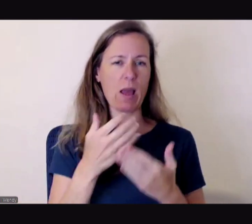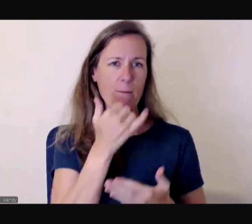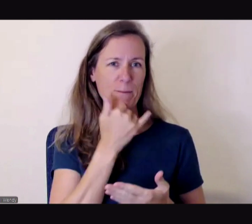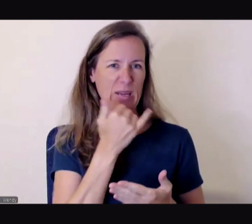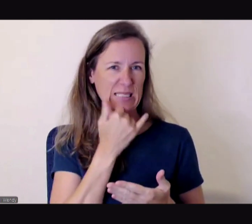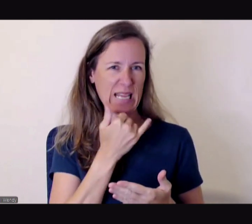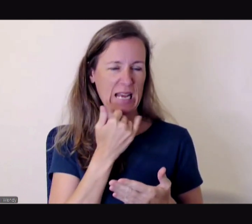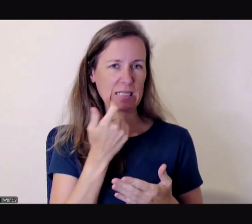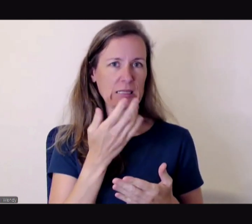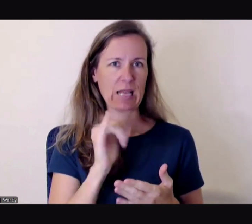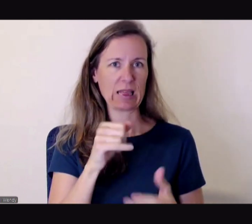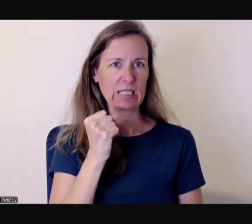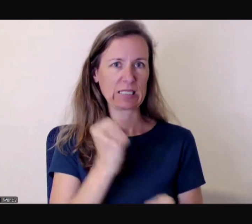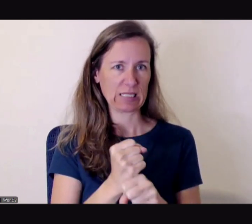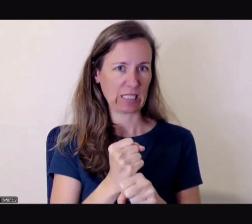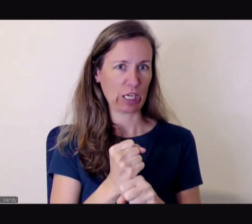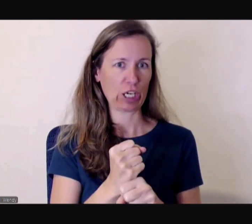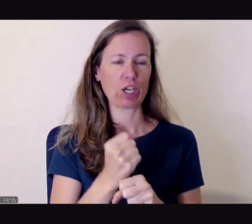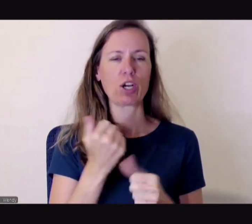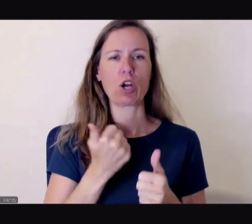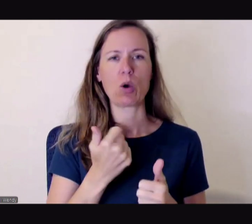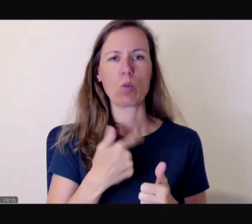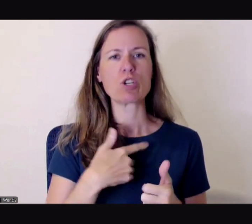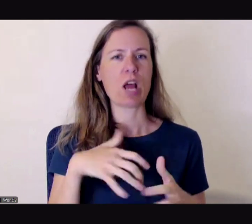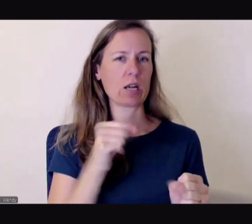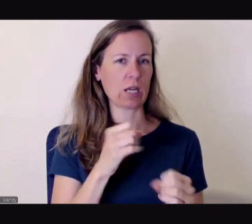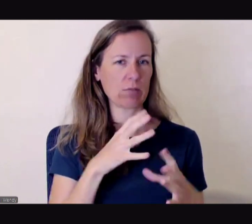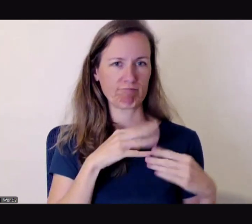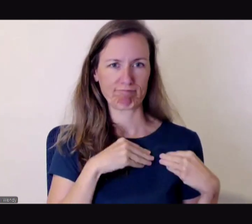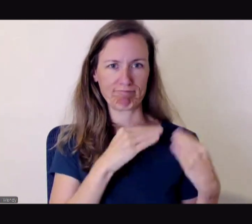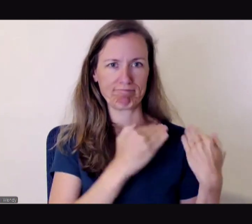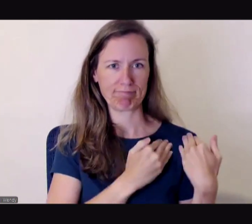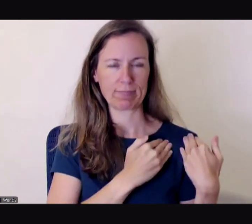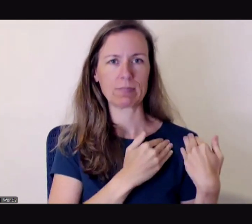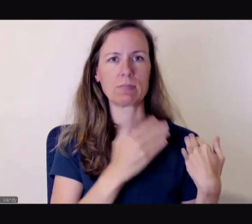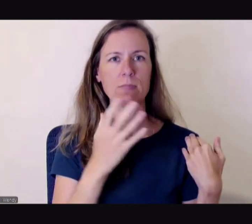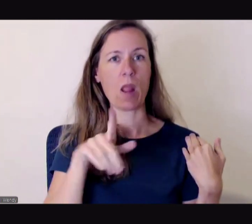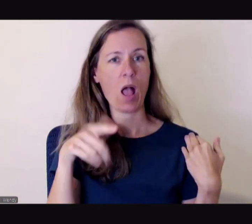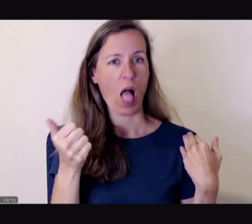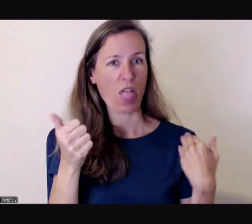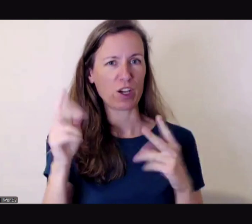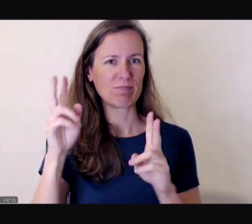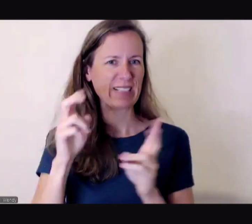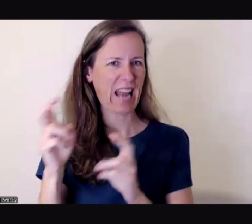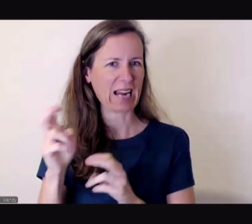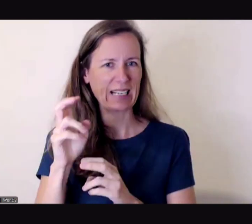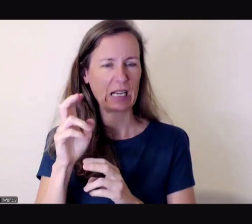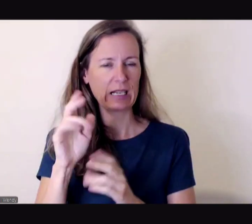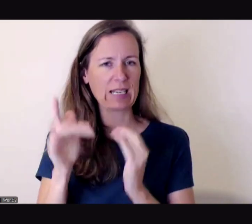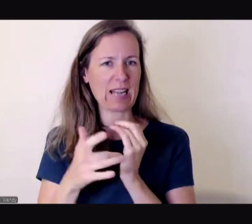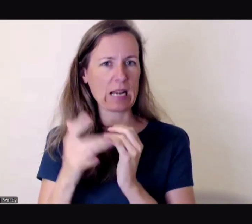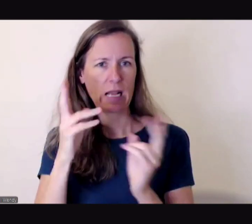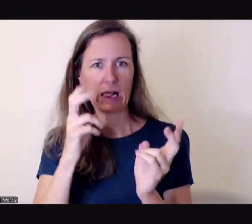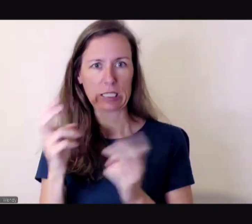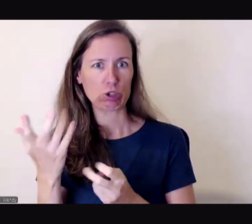issues which were beyond our control, where resident questions were not reaching our email box for a while,